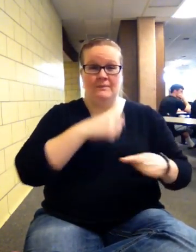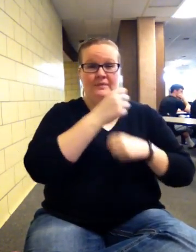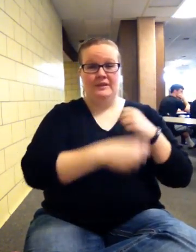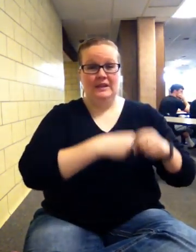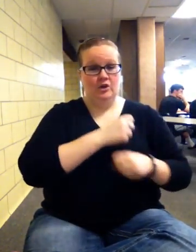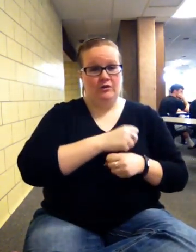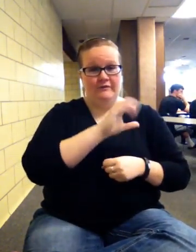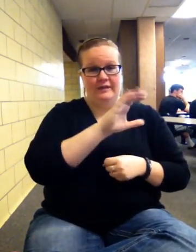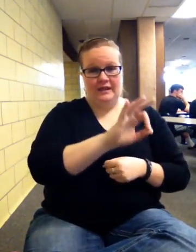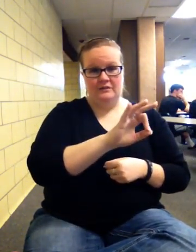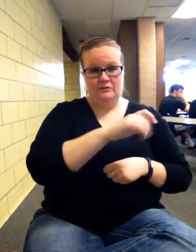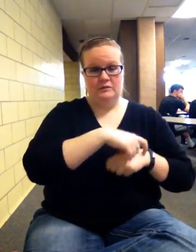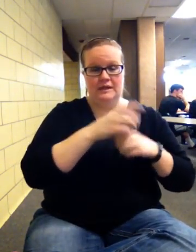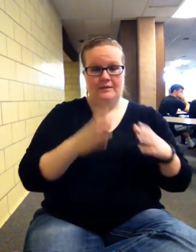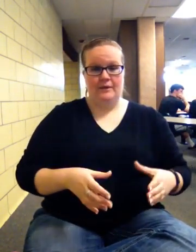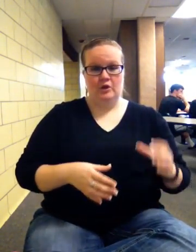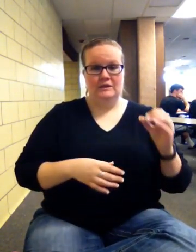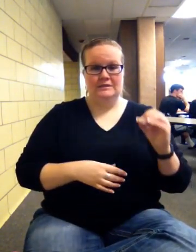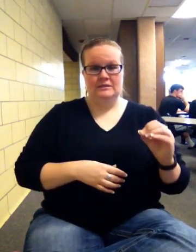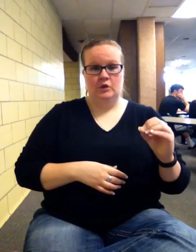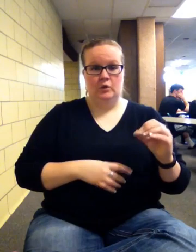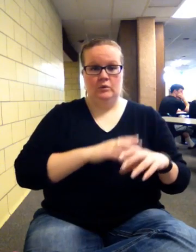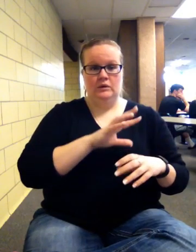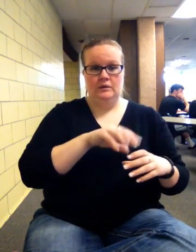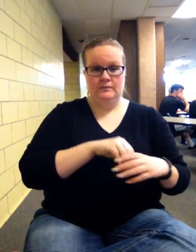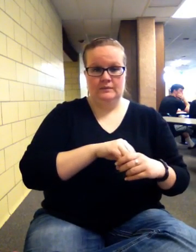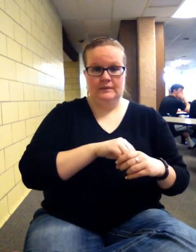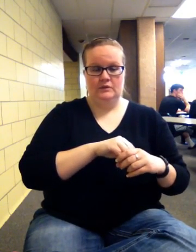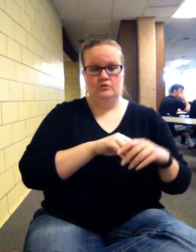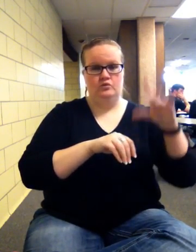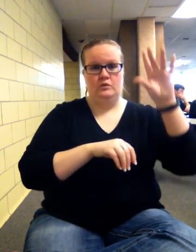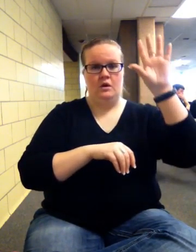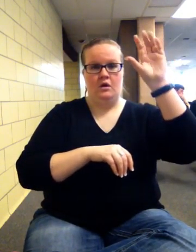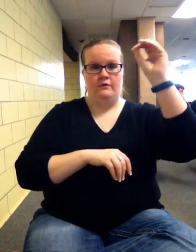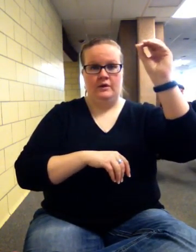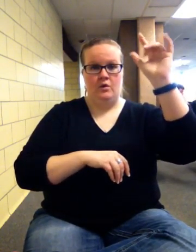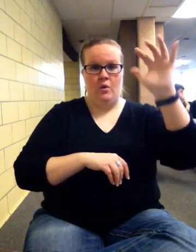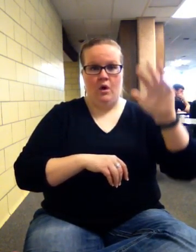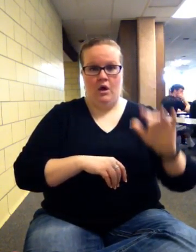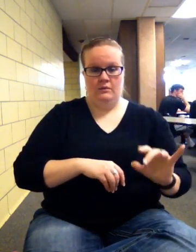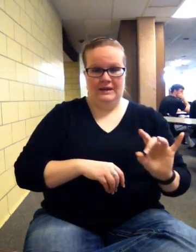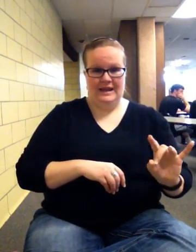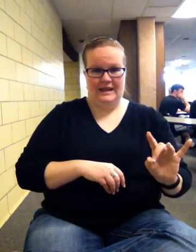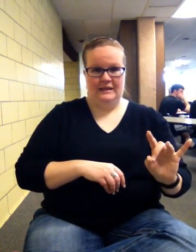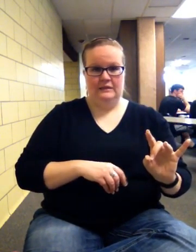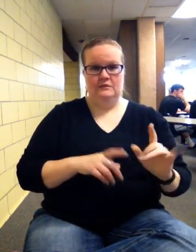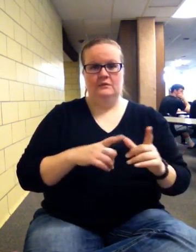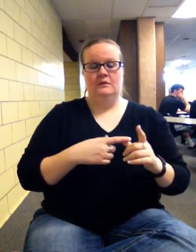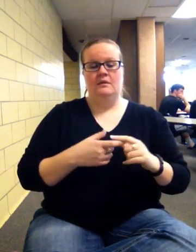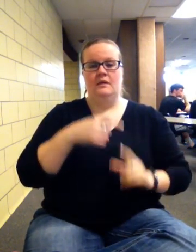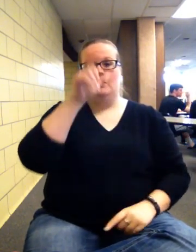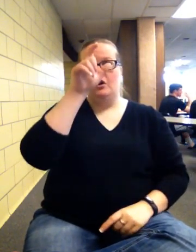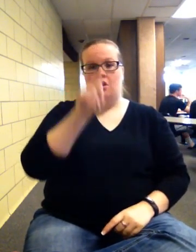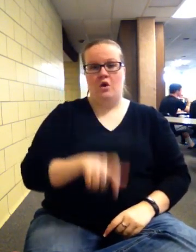flow. So time period zero comes into play all the way to year eight. And then I'm making a column with the cash flow that I'm seeing.